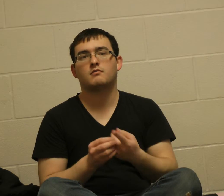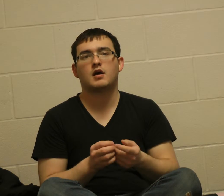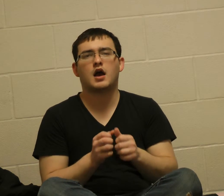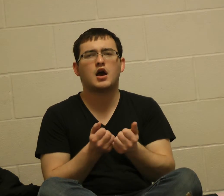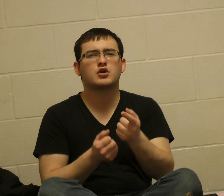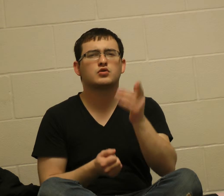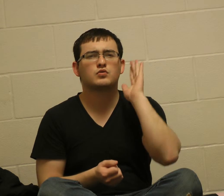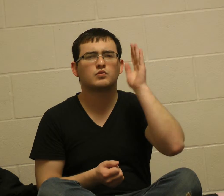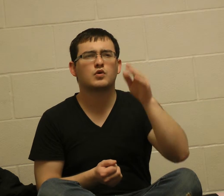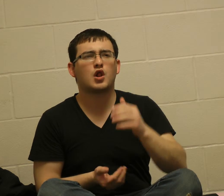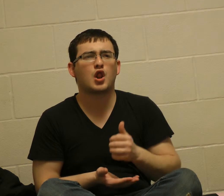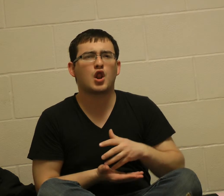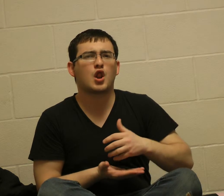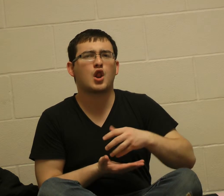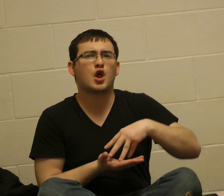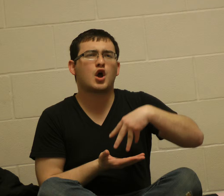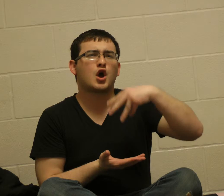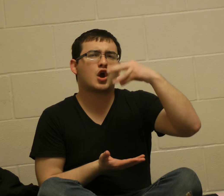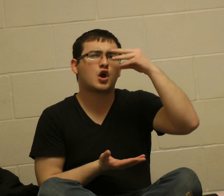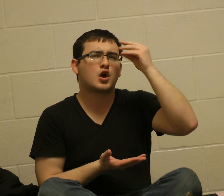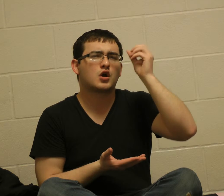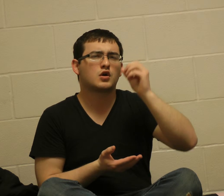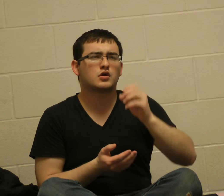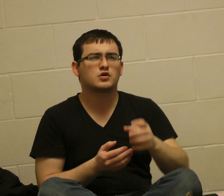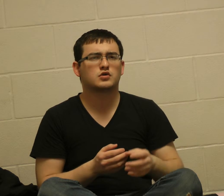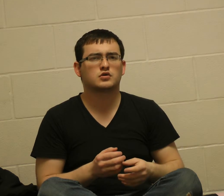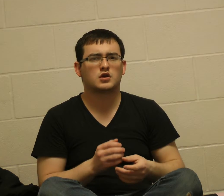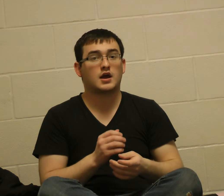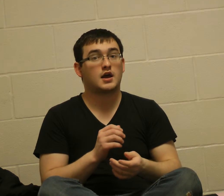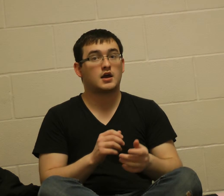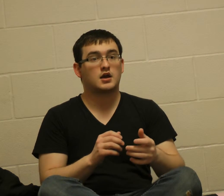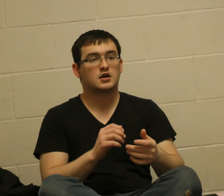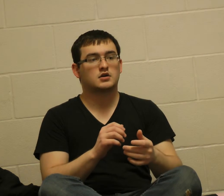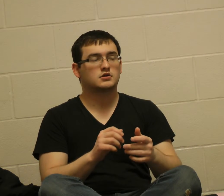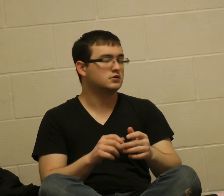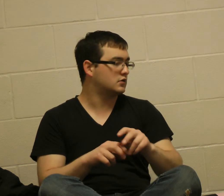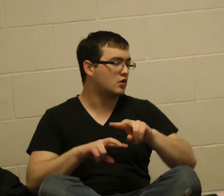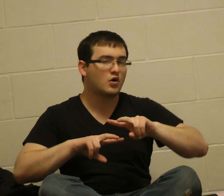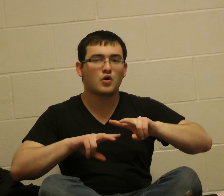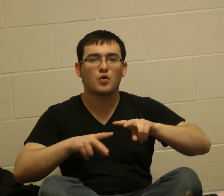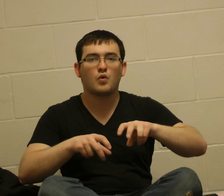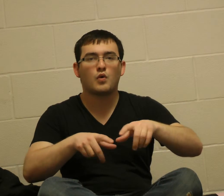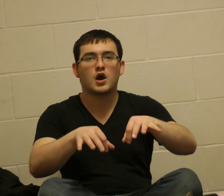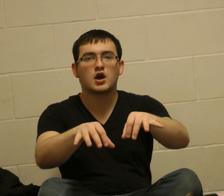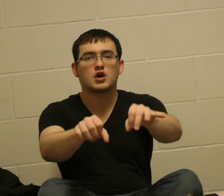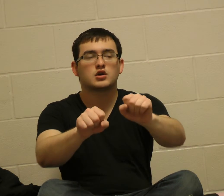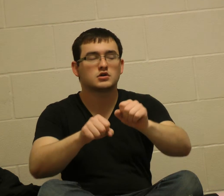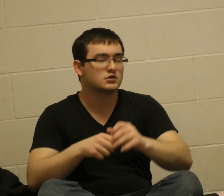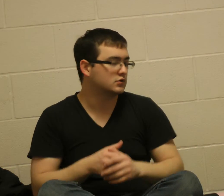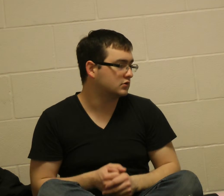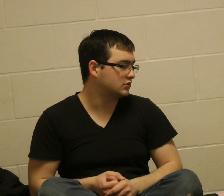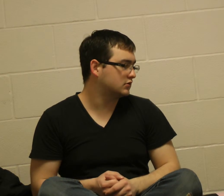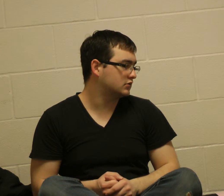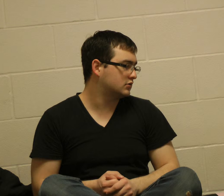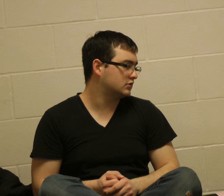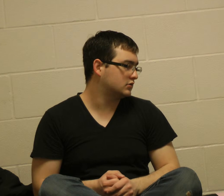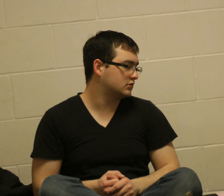step that you'll take is you're going to view these videos. And after this video, there are 8 more that you'll be viewing over the course probably of